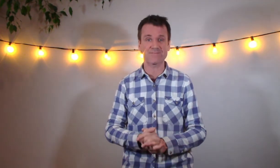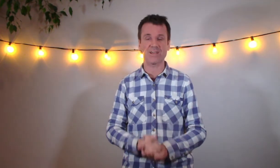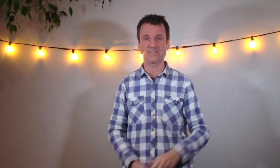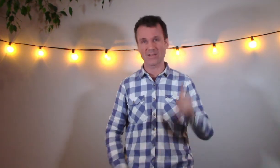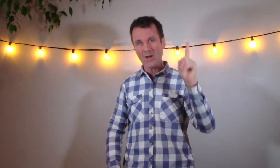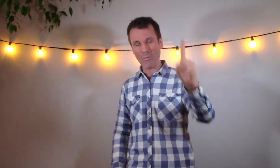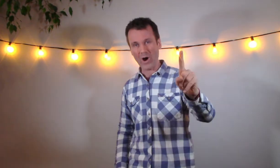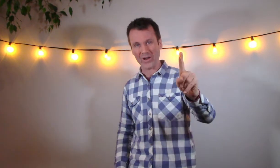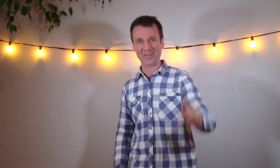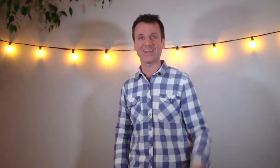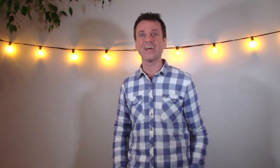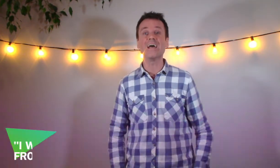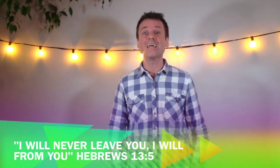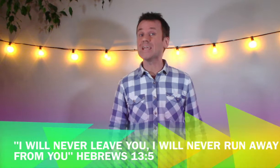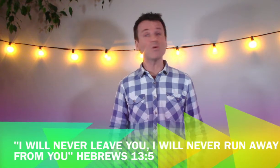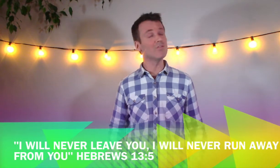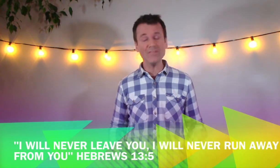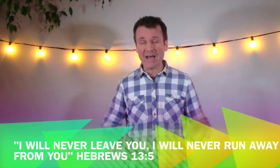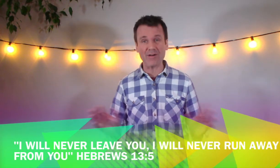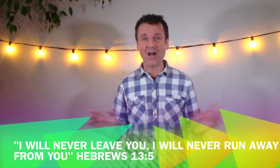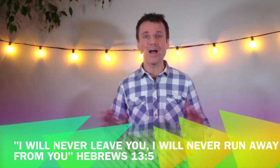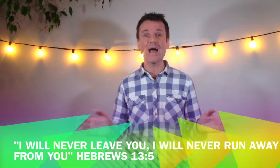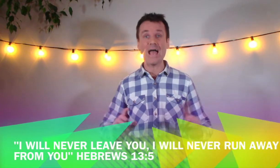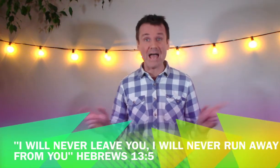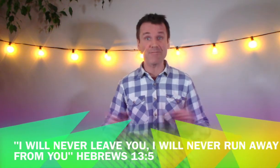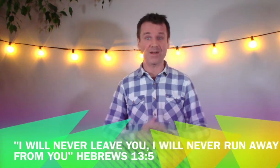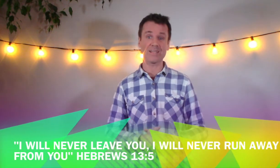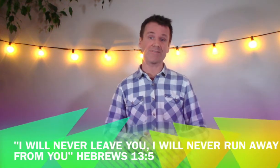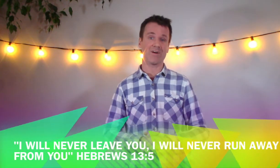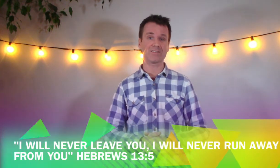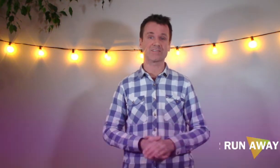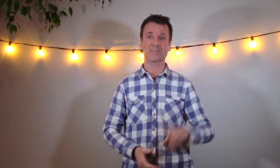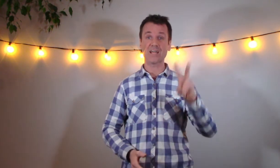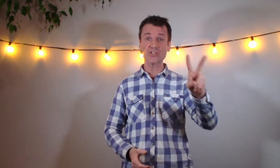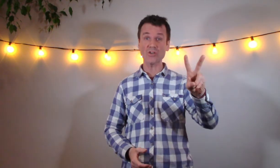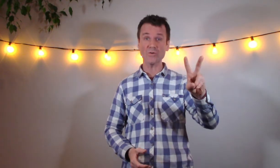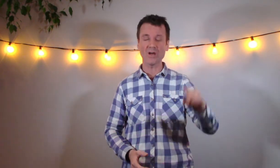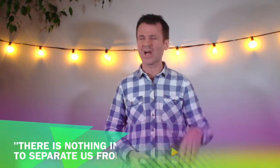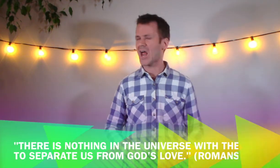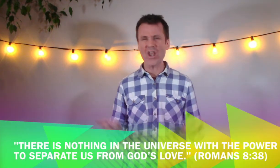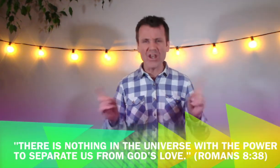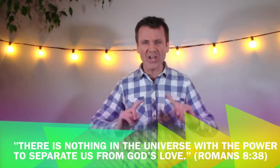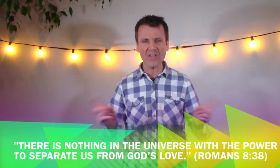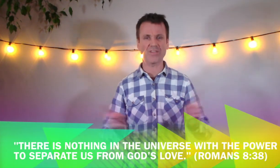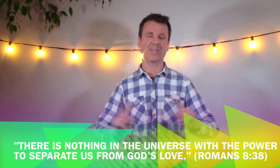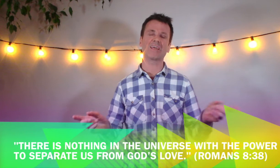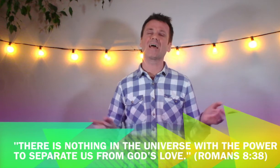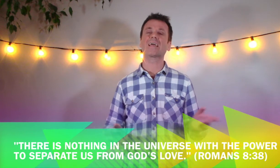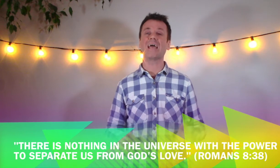friends. One, he will never, ever leave us. And two, nothing can